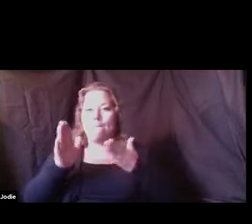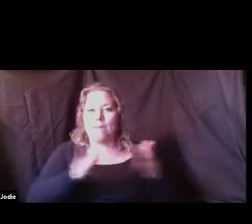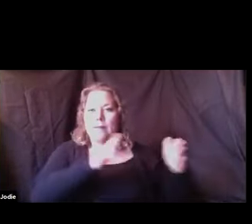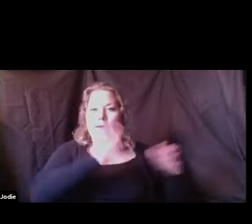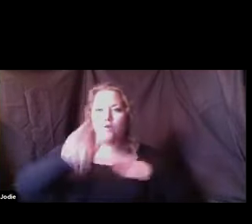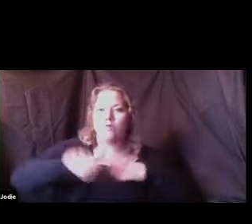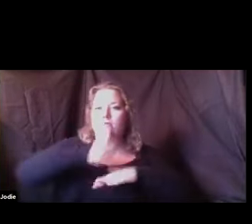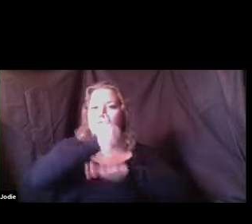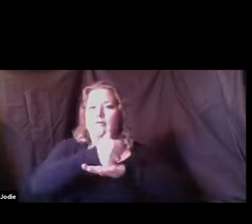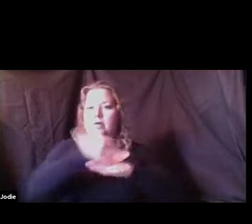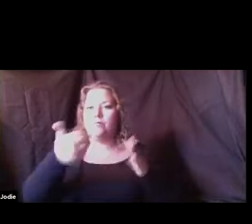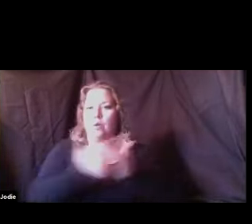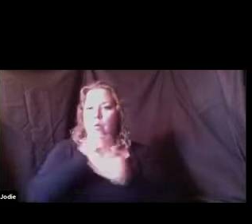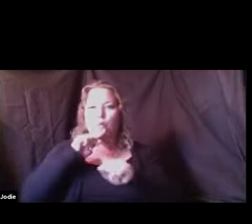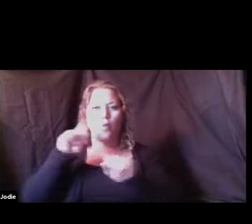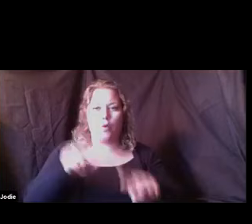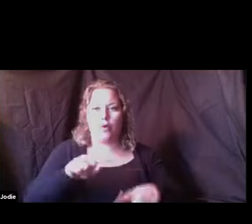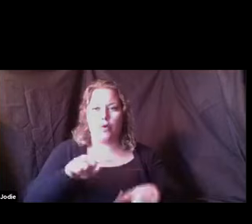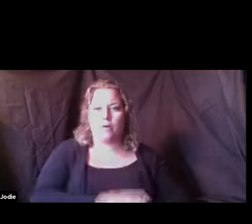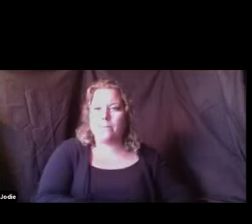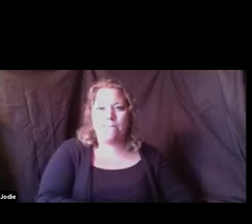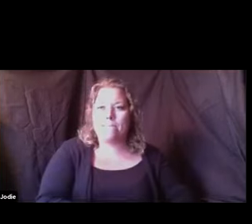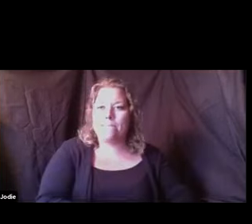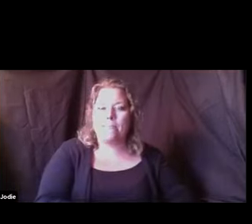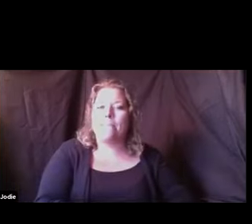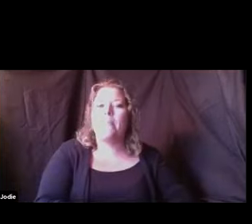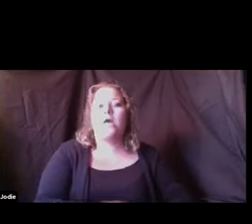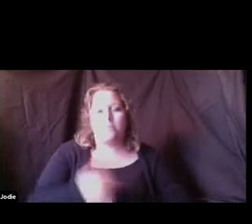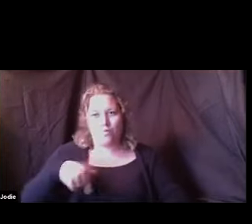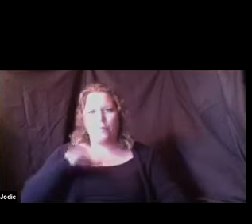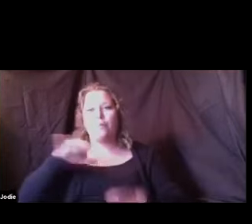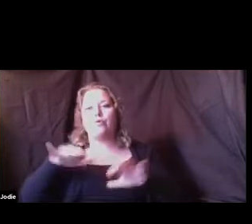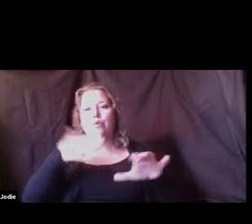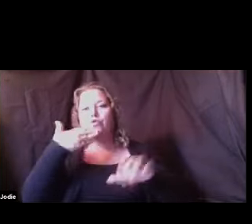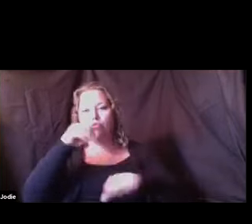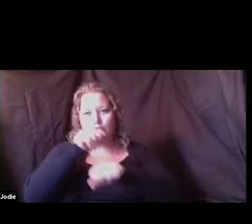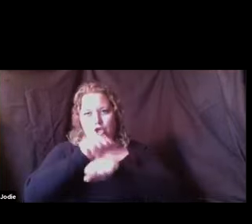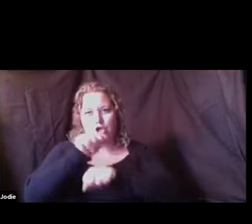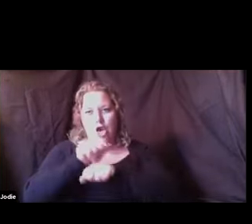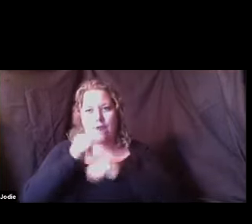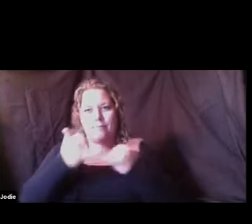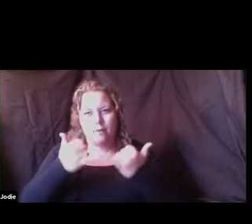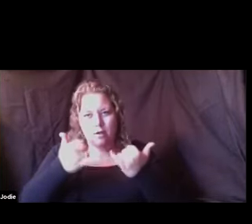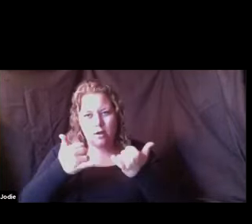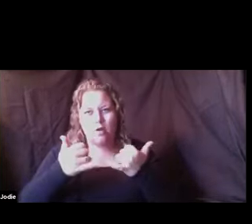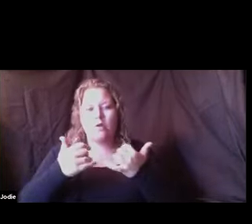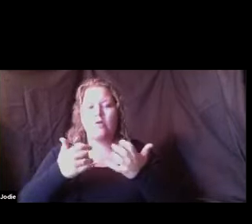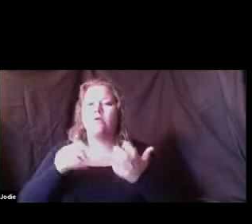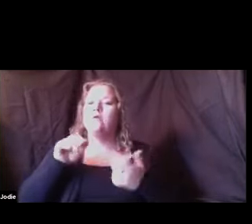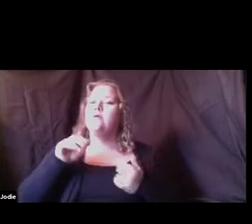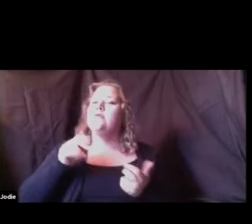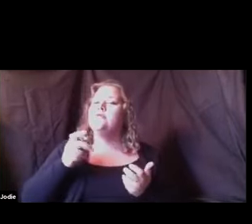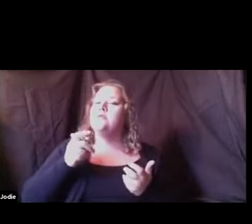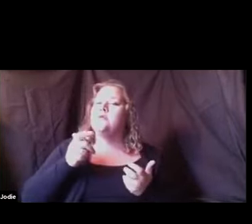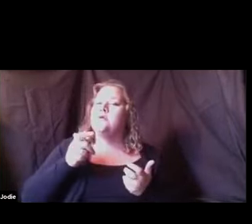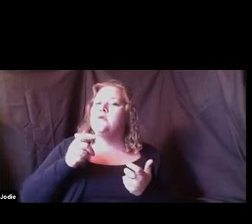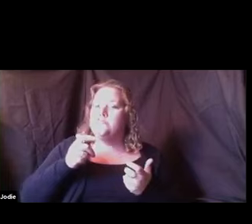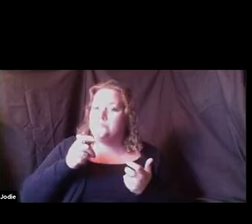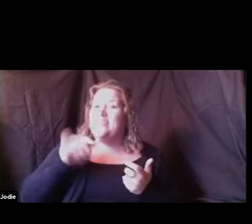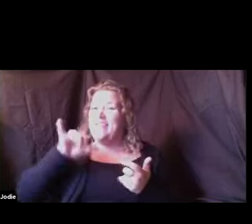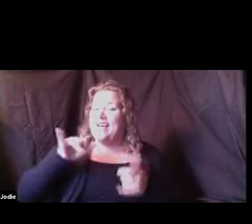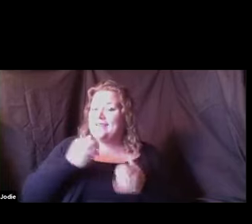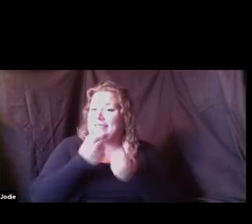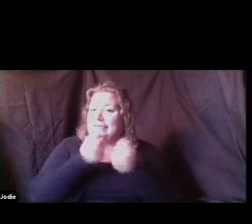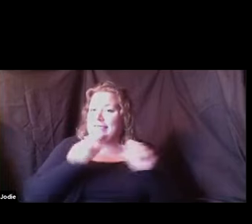this point. I think we're doing a really good job. Again, exposures, the safer at home